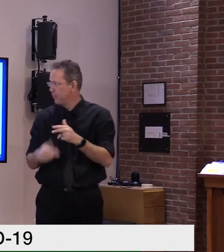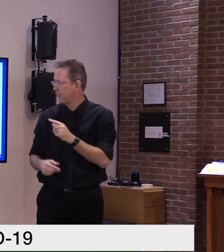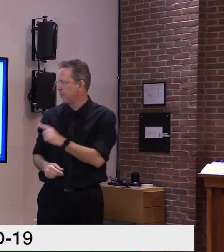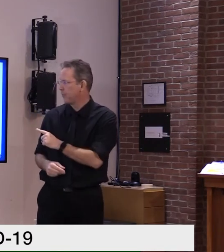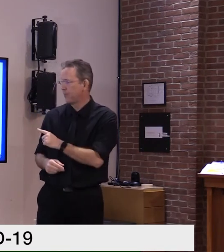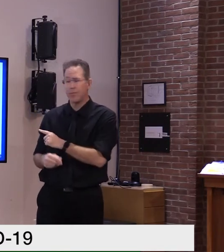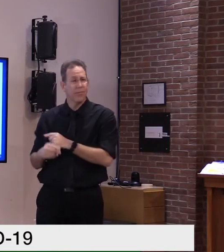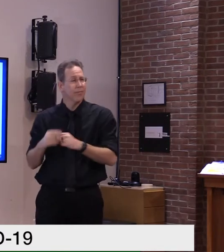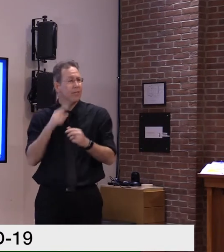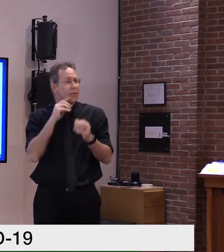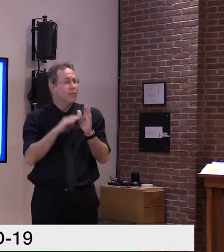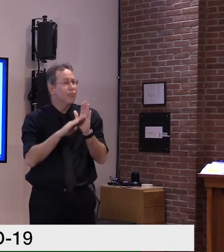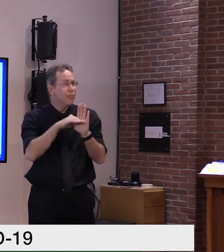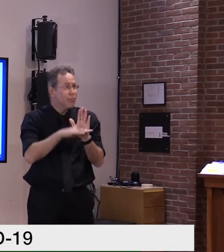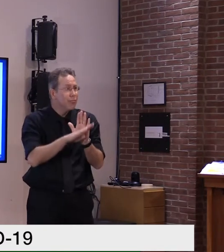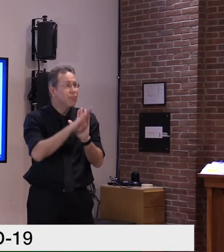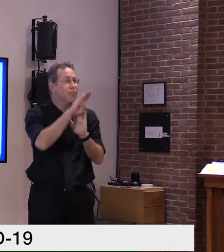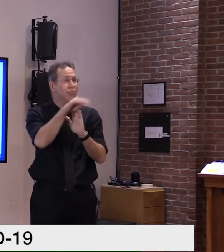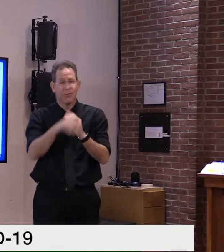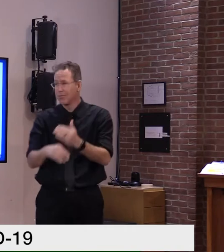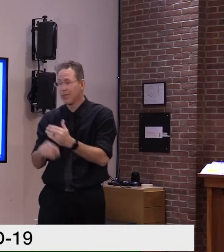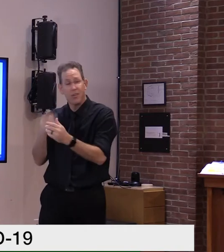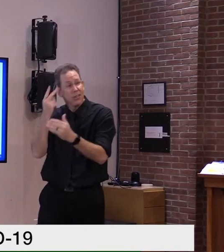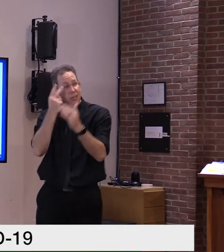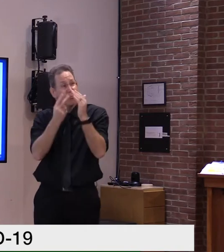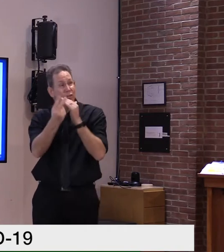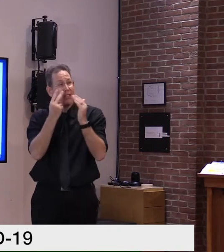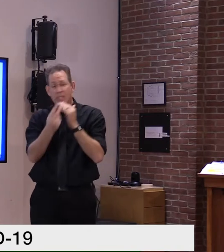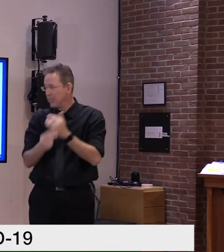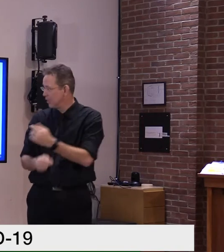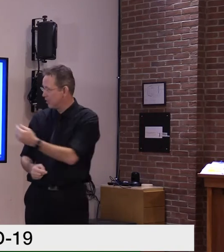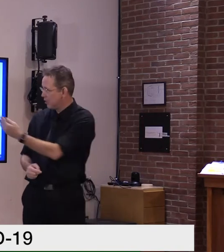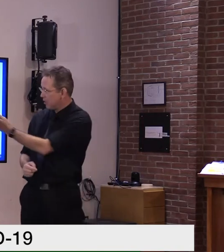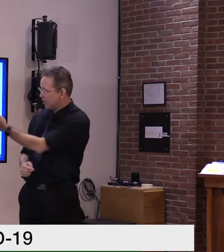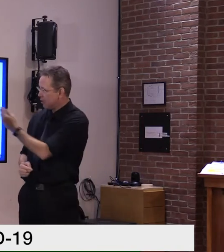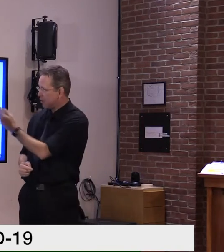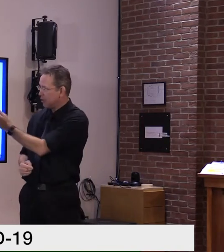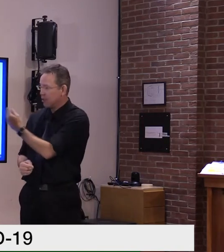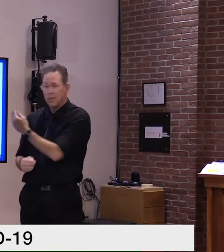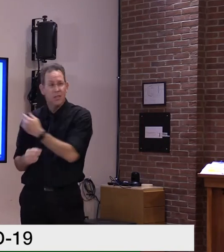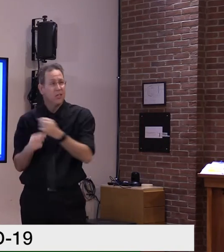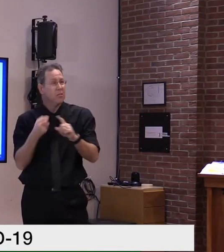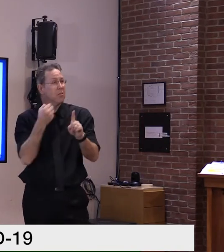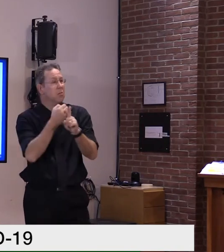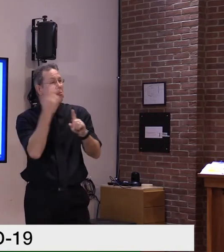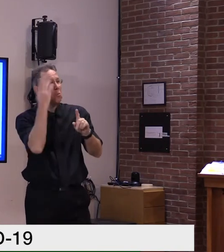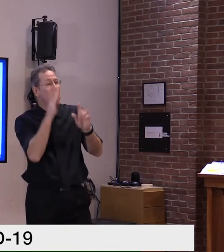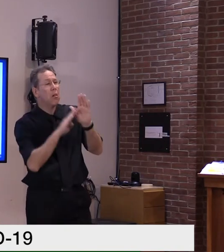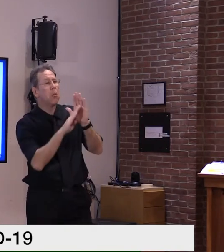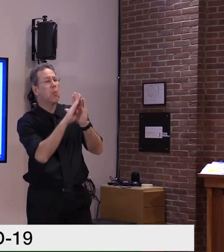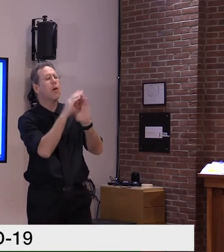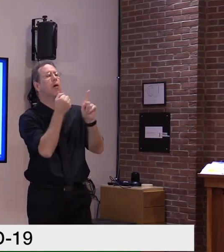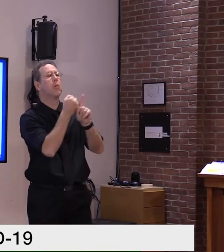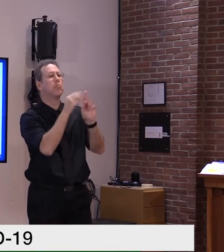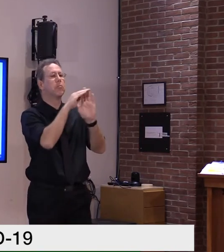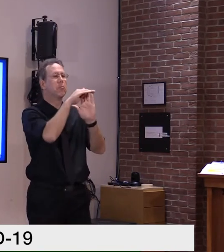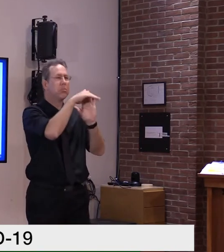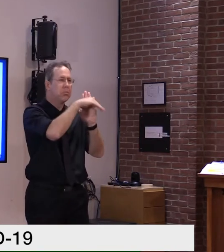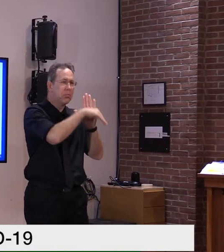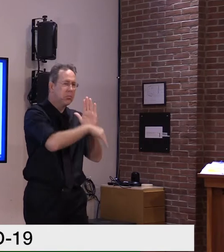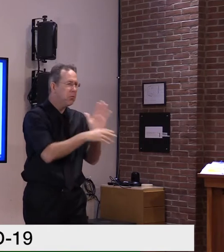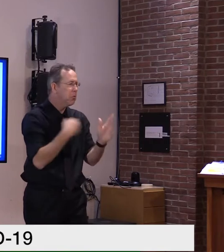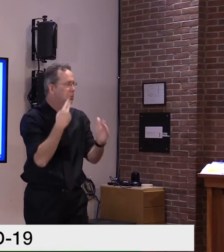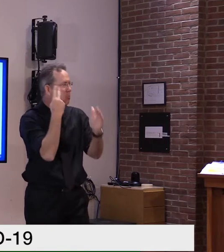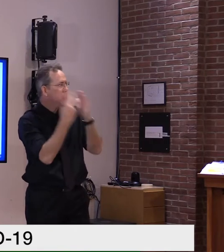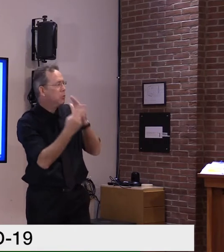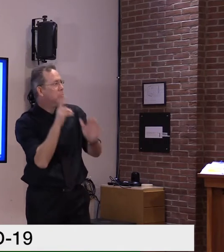expected to rise 29% over the next 3 weeks, which is a decrease from the 45% expected